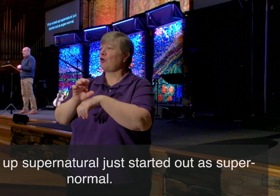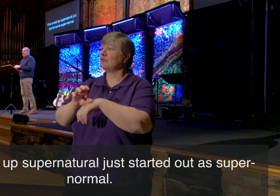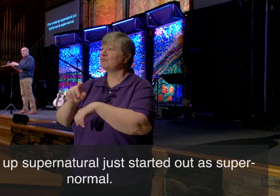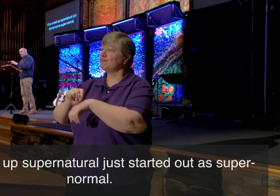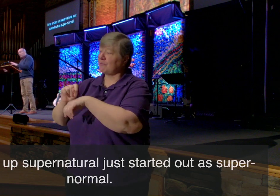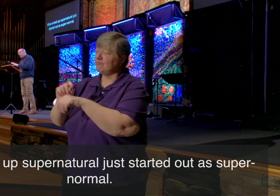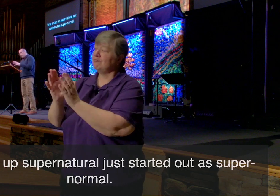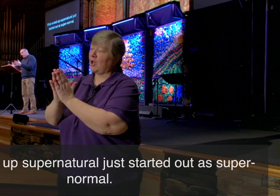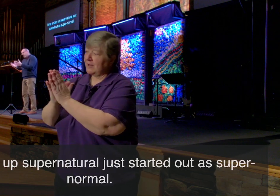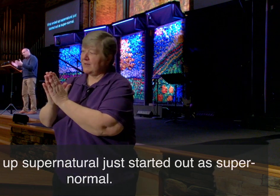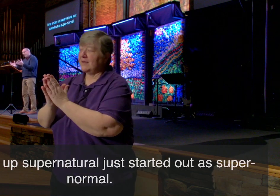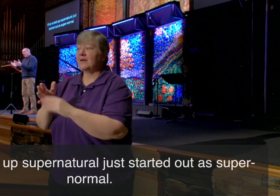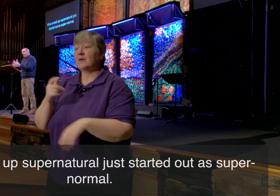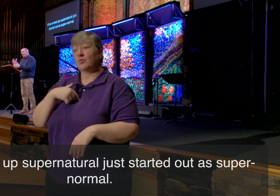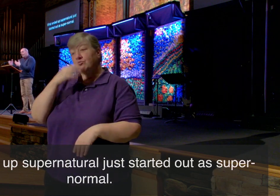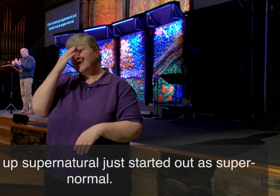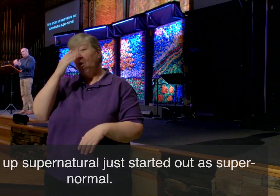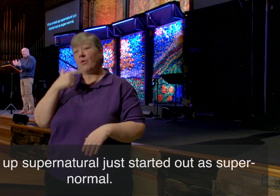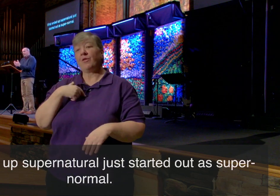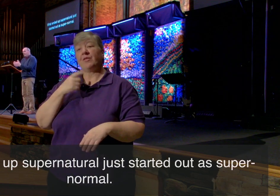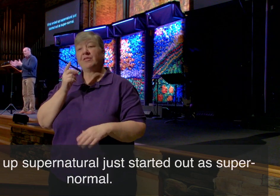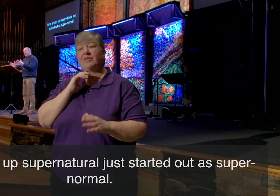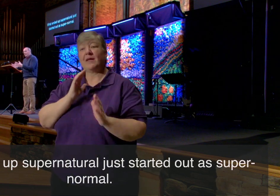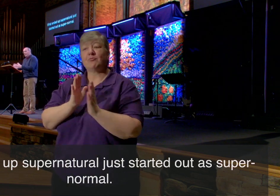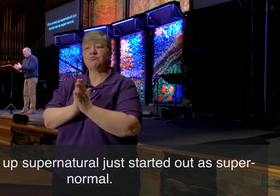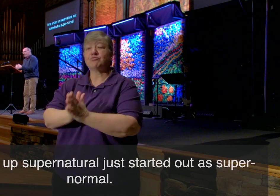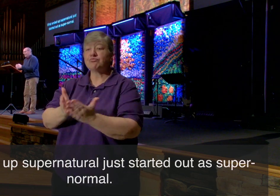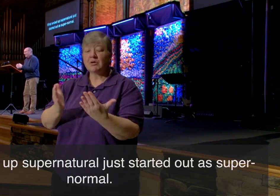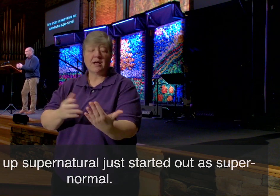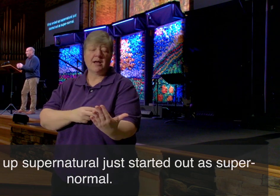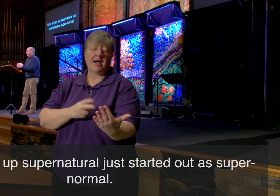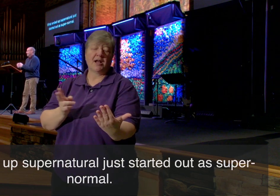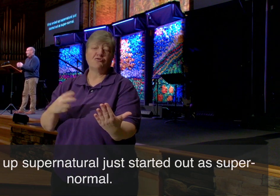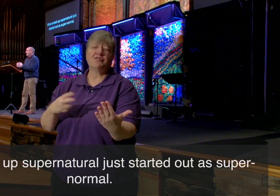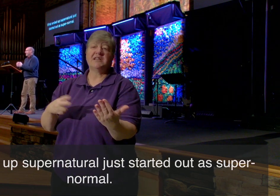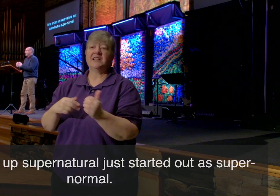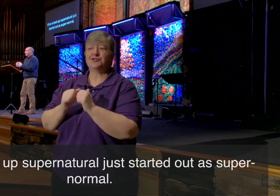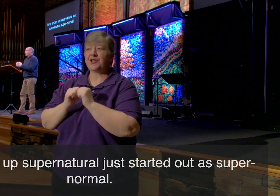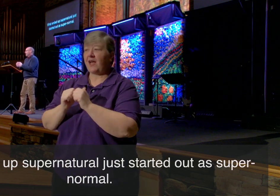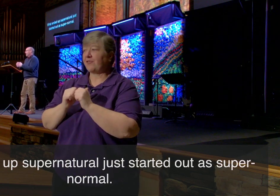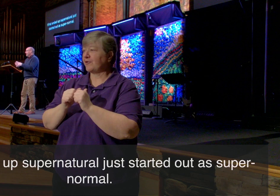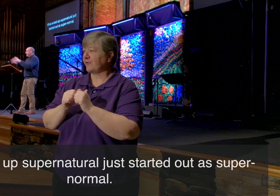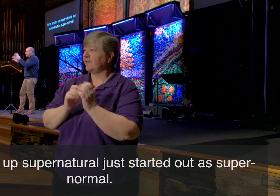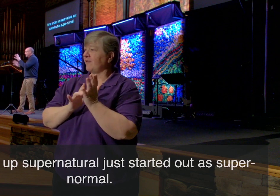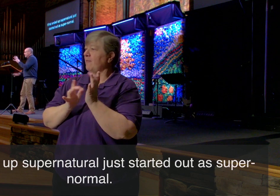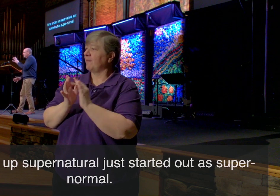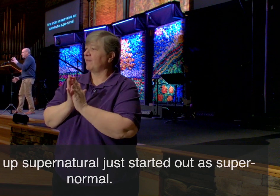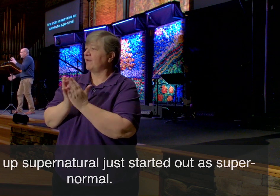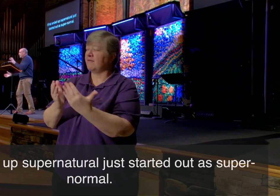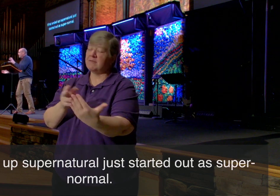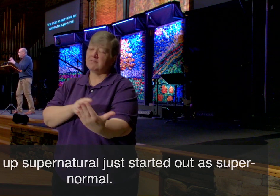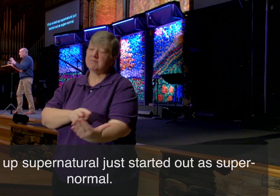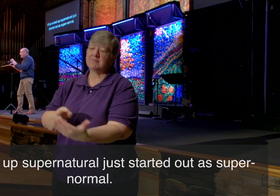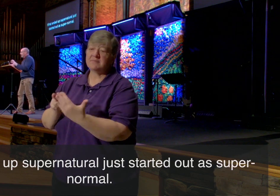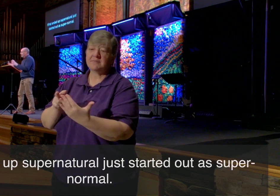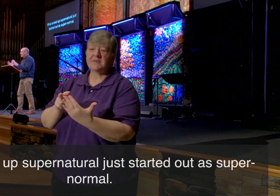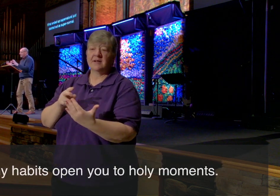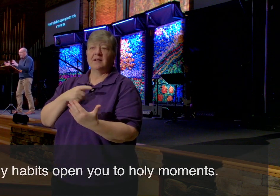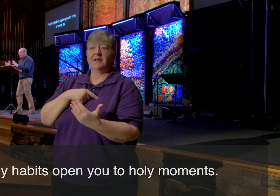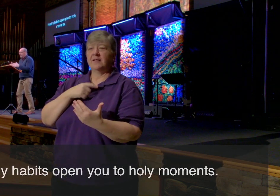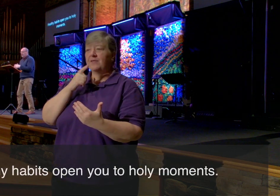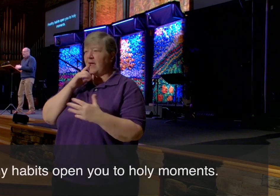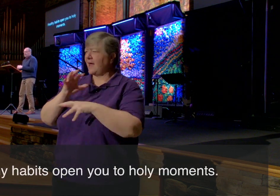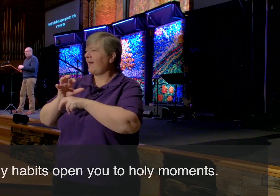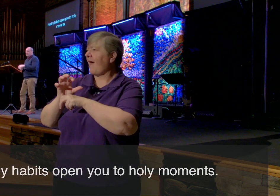church. They were taking time to pray. We know they also would open up their Bible and read that together, right? God's Word. And it's interesting they